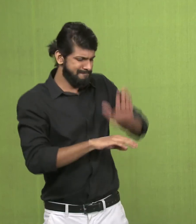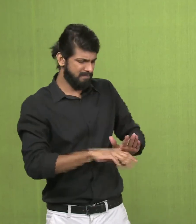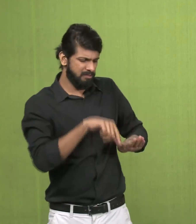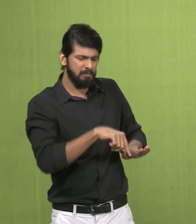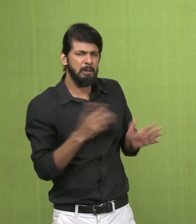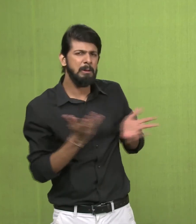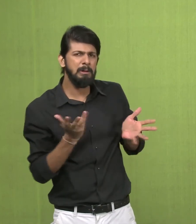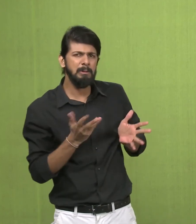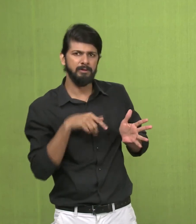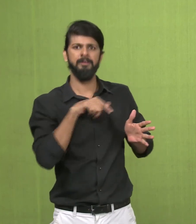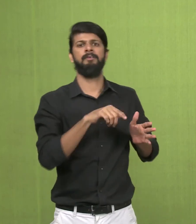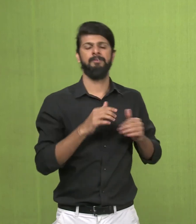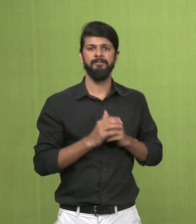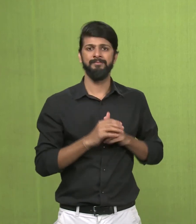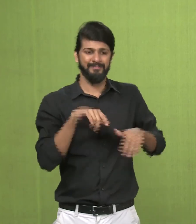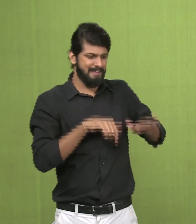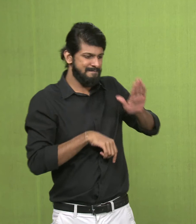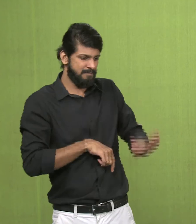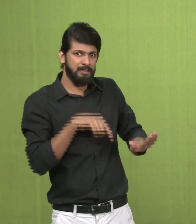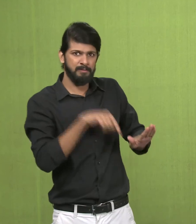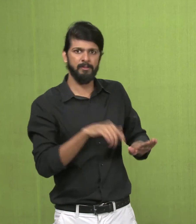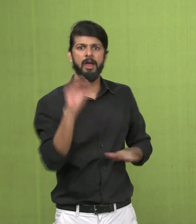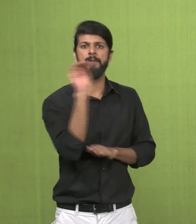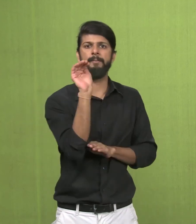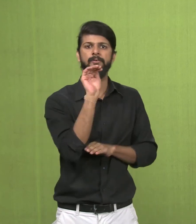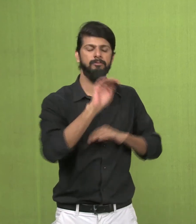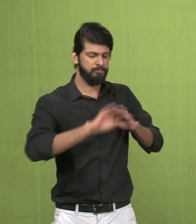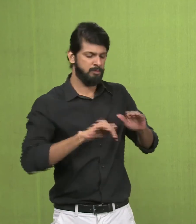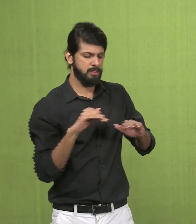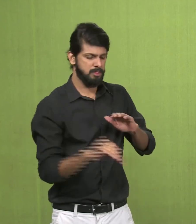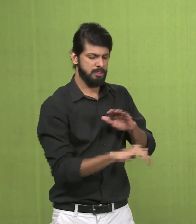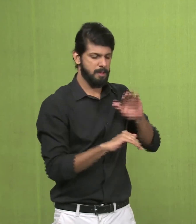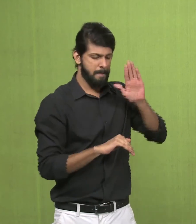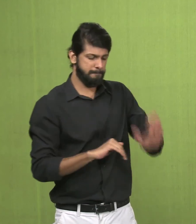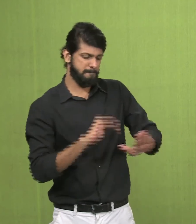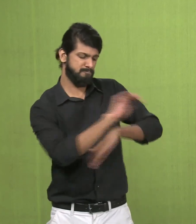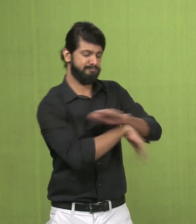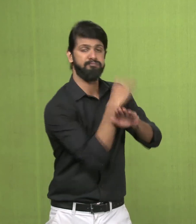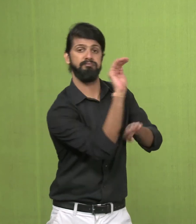Under the left foot of Varaha is the Sheshanaga,